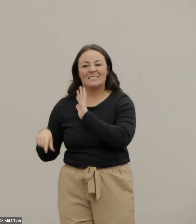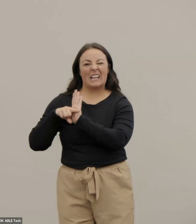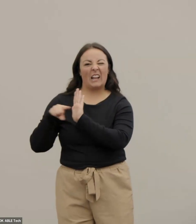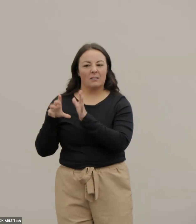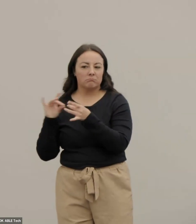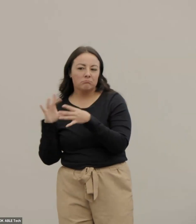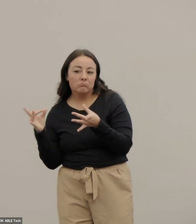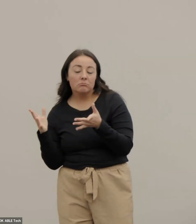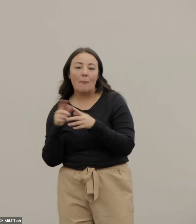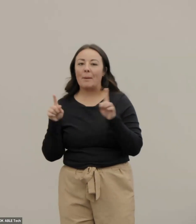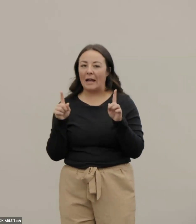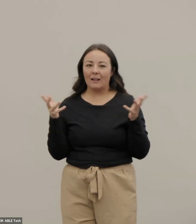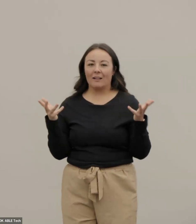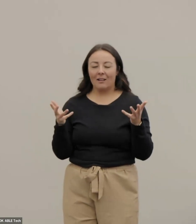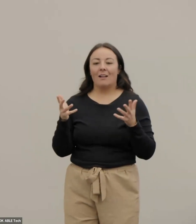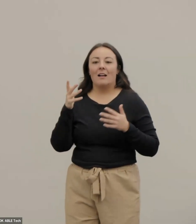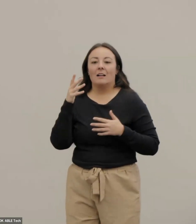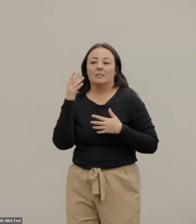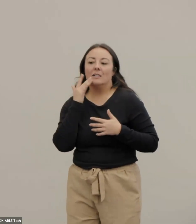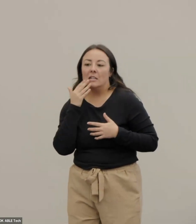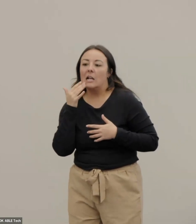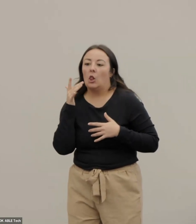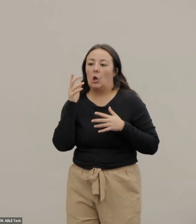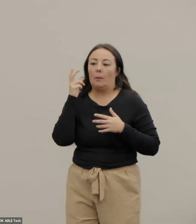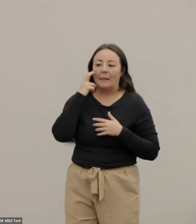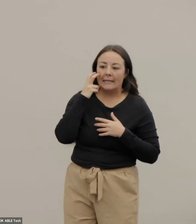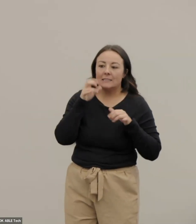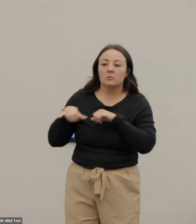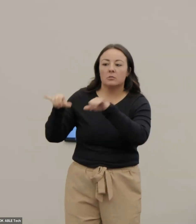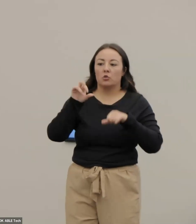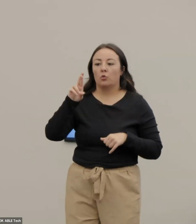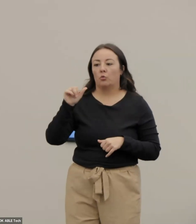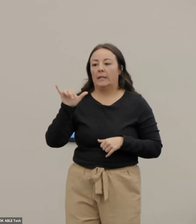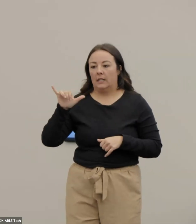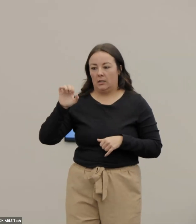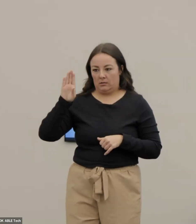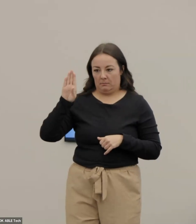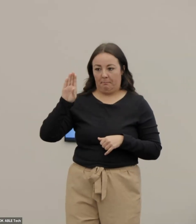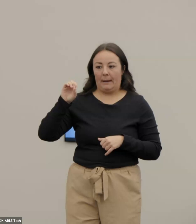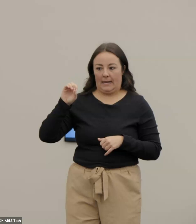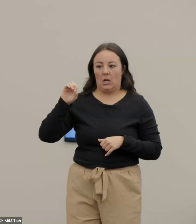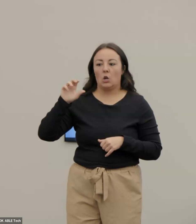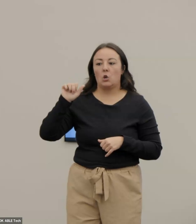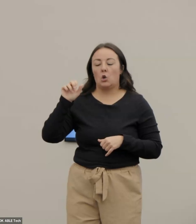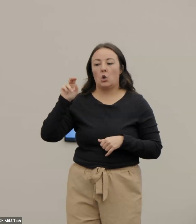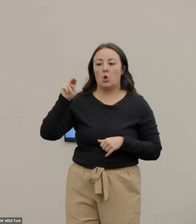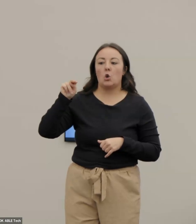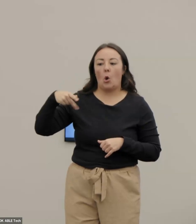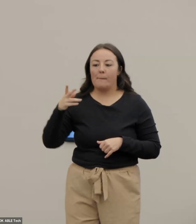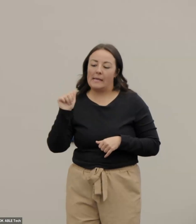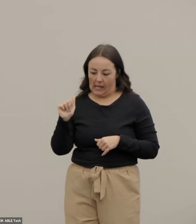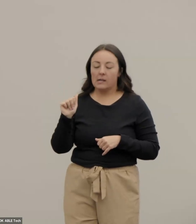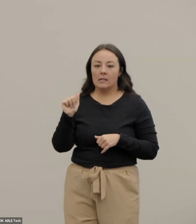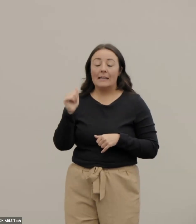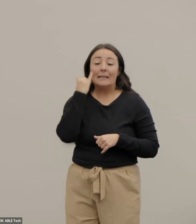common type of color blindness is deuteranopia, which is red-green color blindness. So if you use red and